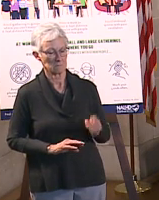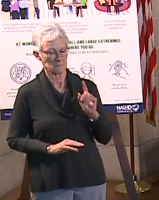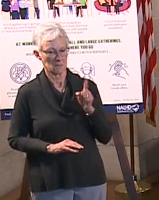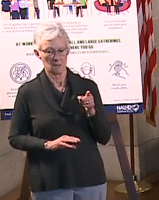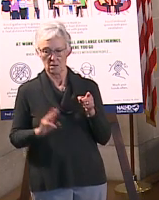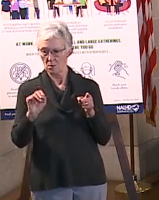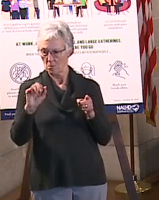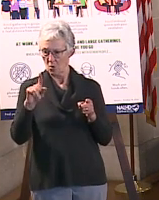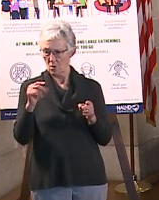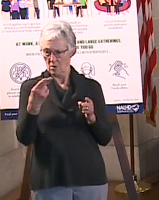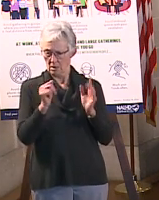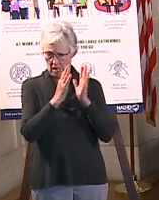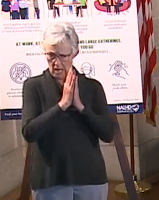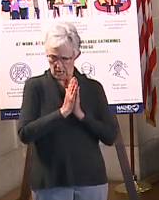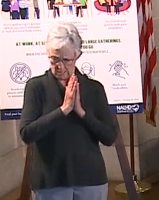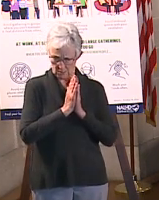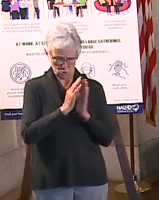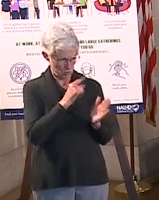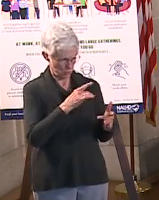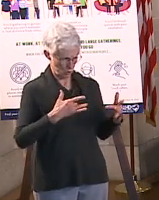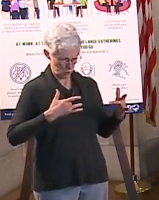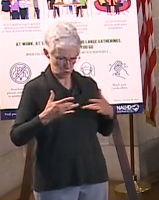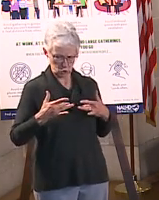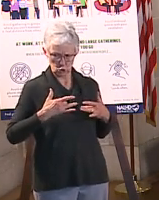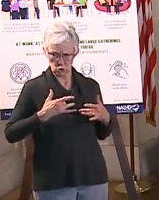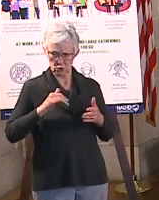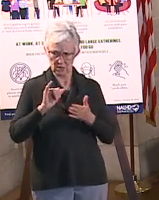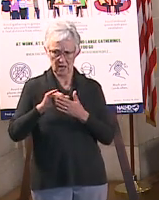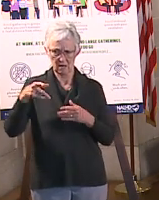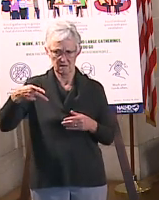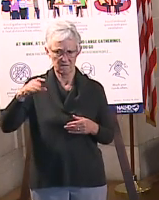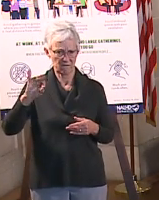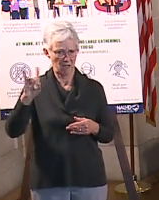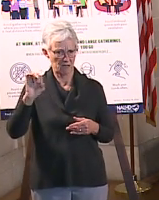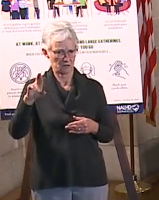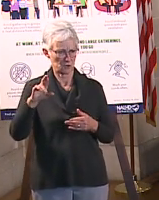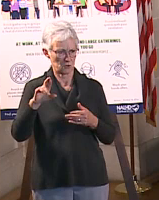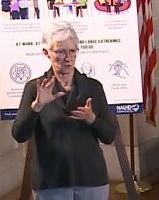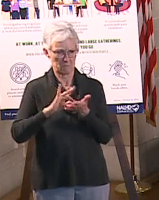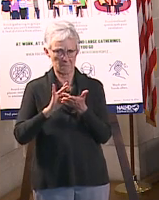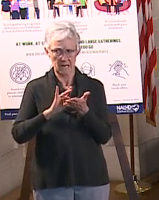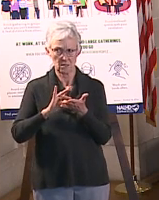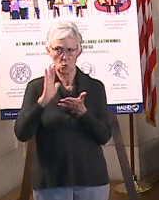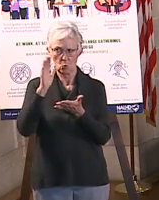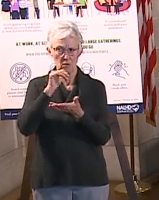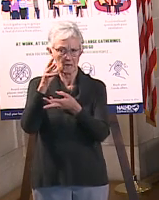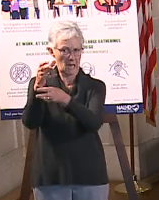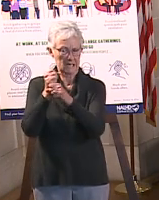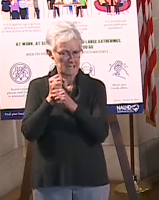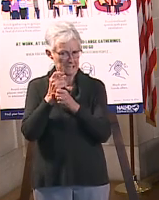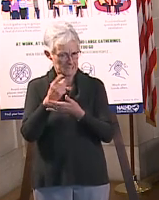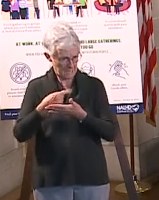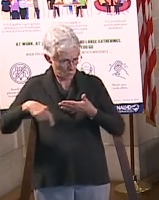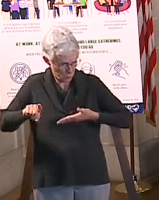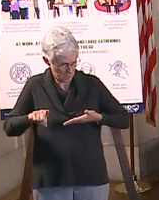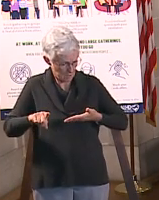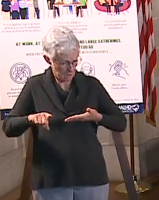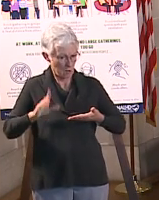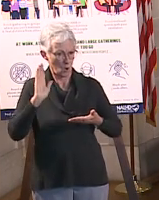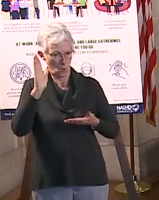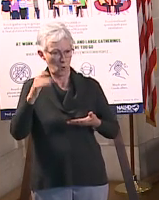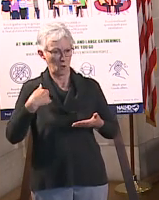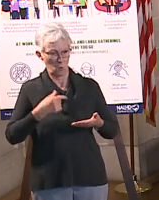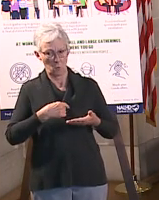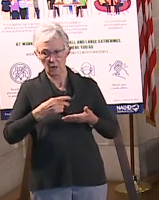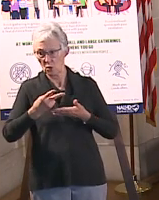so Martha's asking, how much of a concern is it that the Pfizer vaccine is not going to be delivered next week? And will we catch up at some point? Well, it does mean for the month